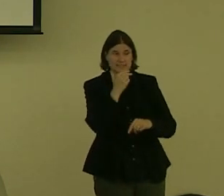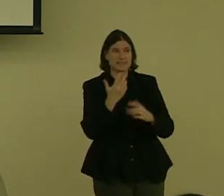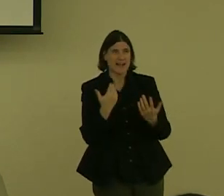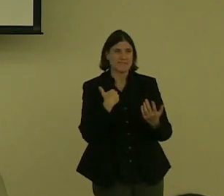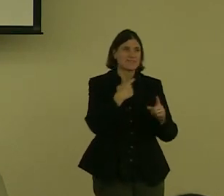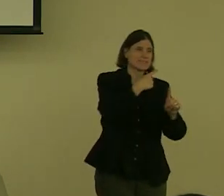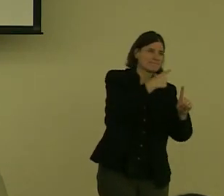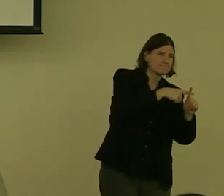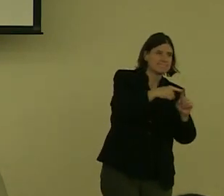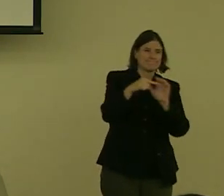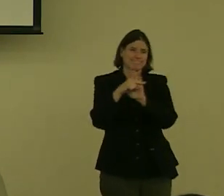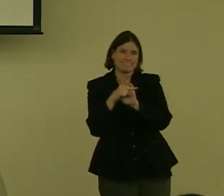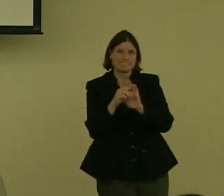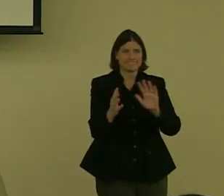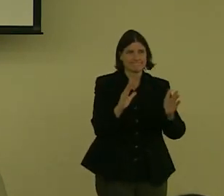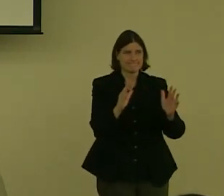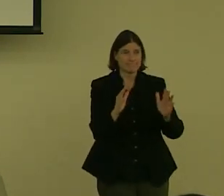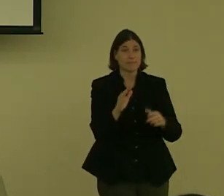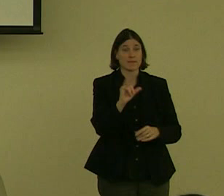same way that